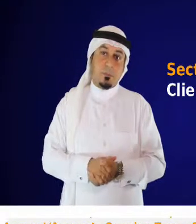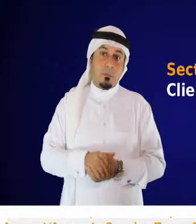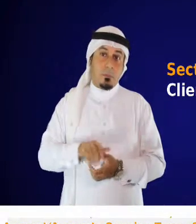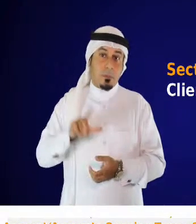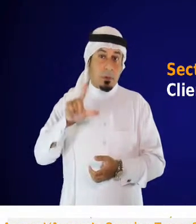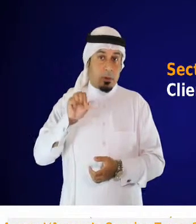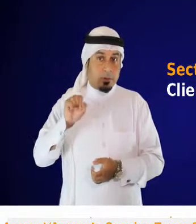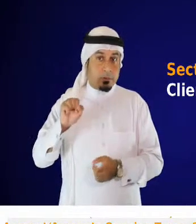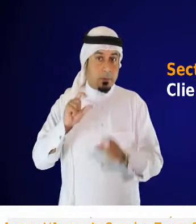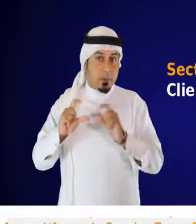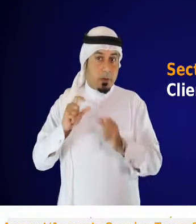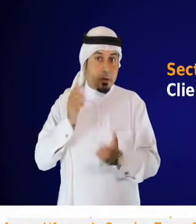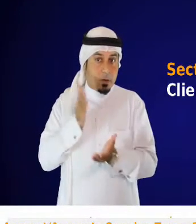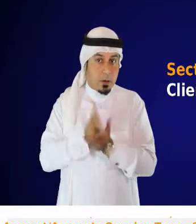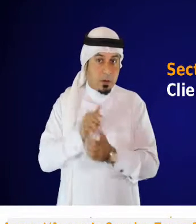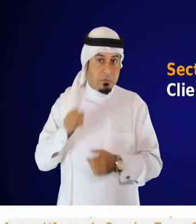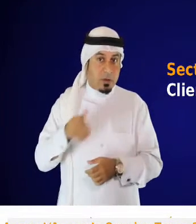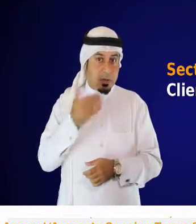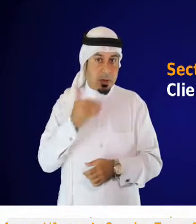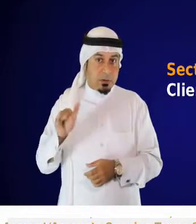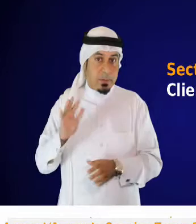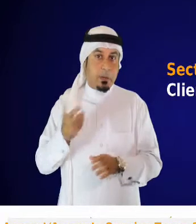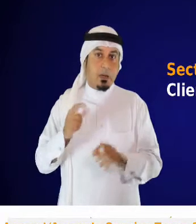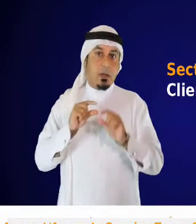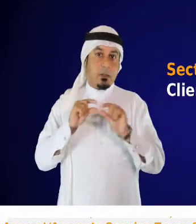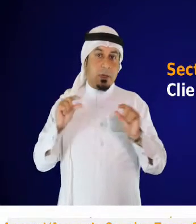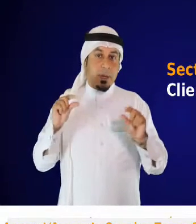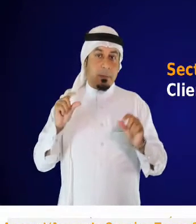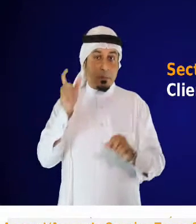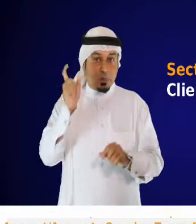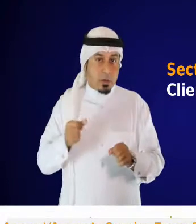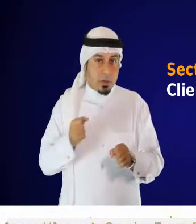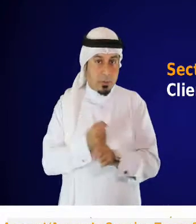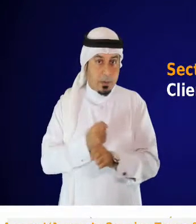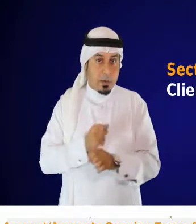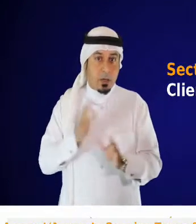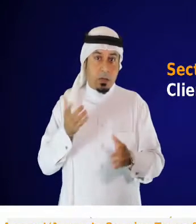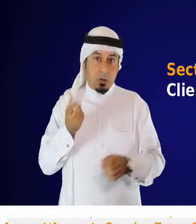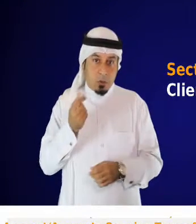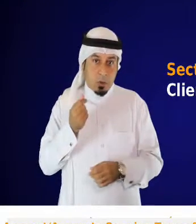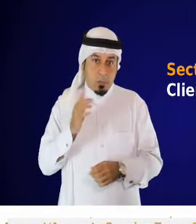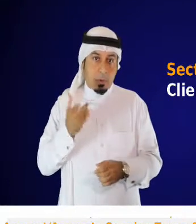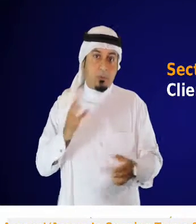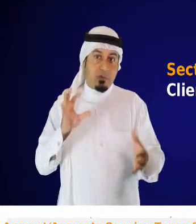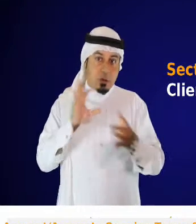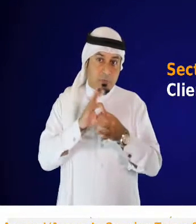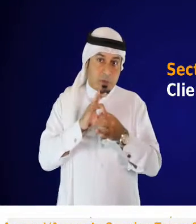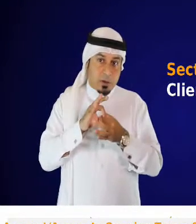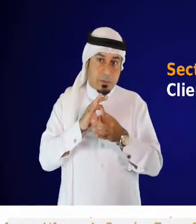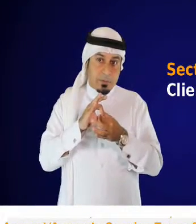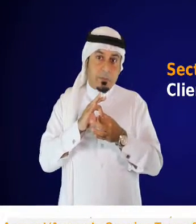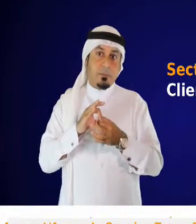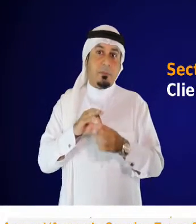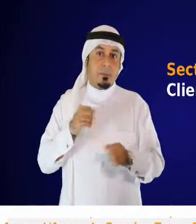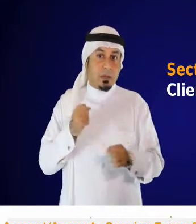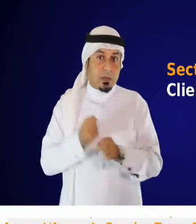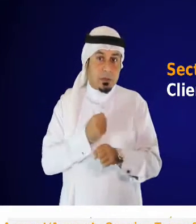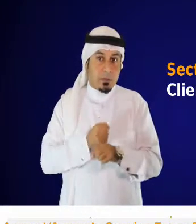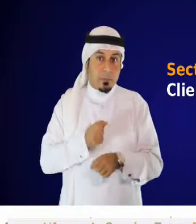7. The bank has the right to debit the customer's account with any charges or expenses in connection with the use or replacement of such